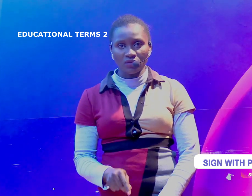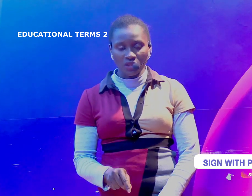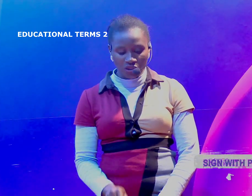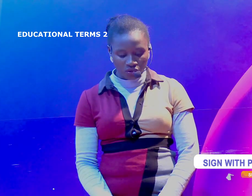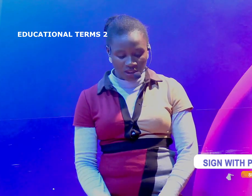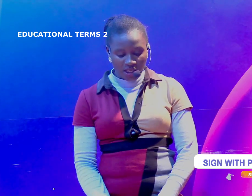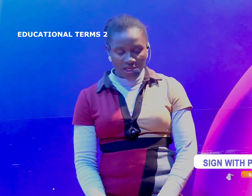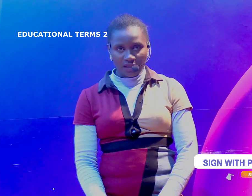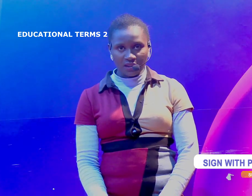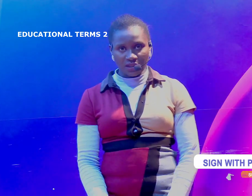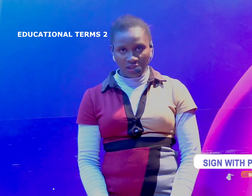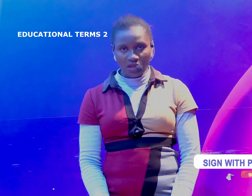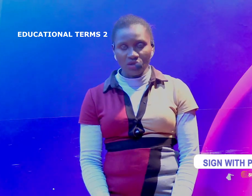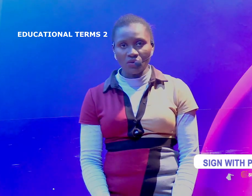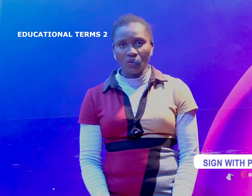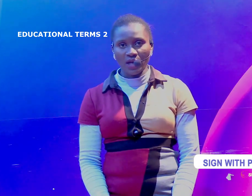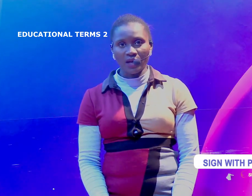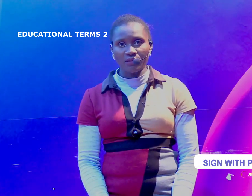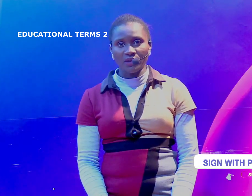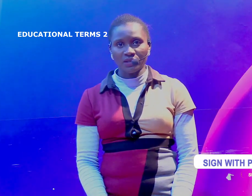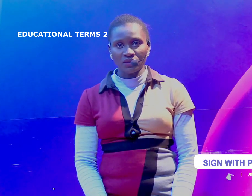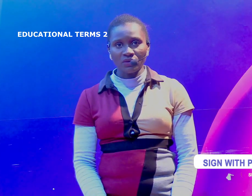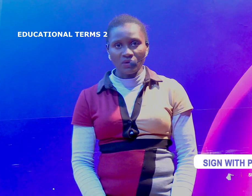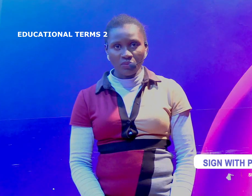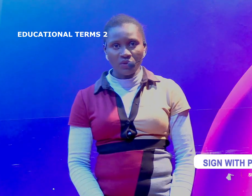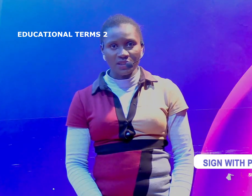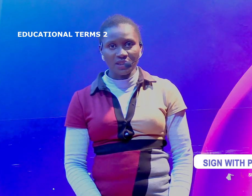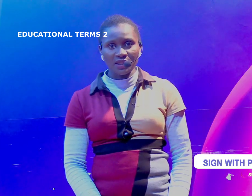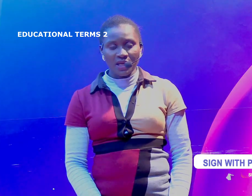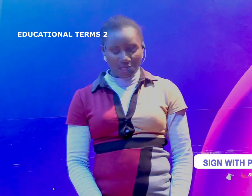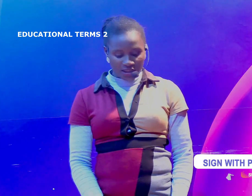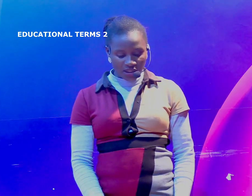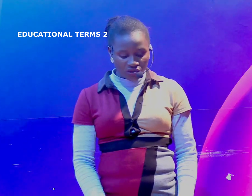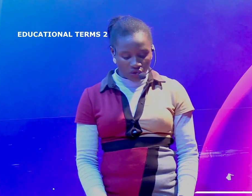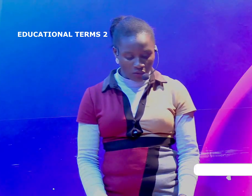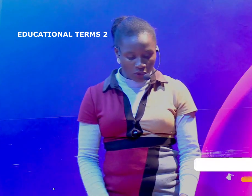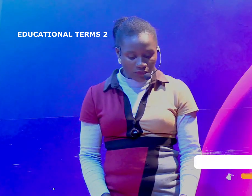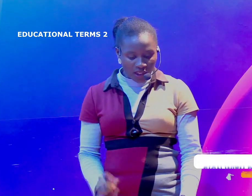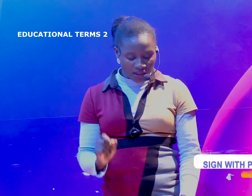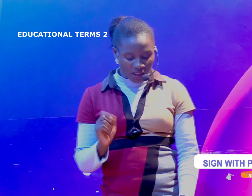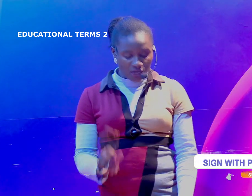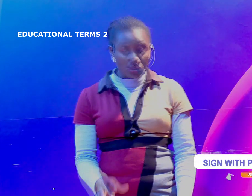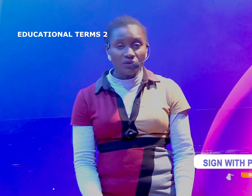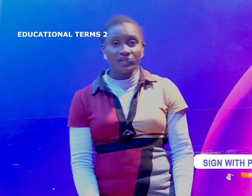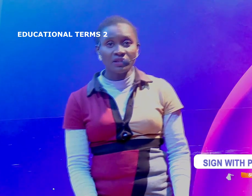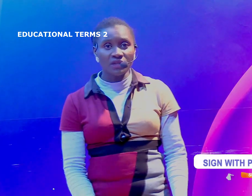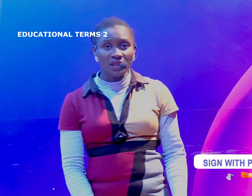continuation. And thank you, welcome as you grow up your seat and enjoy more. And here today we start with the